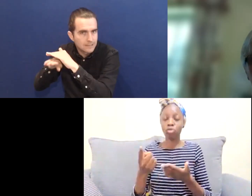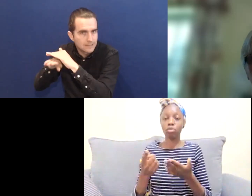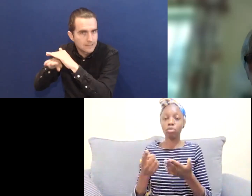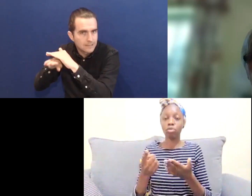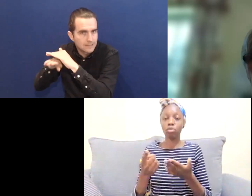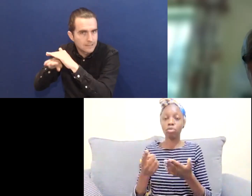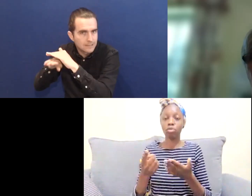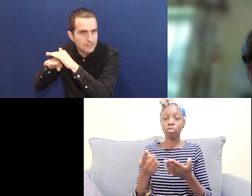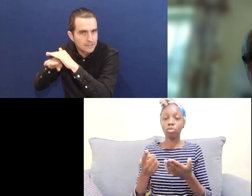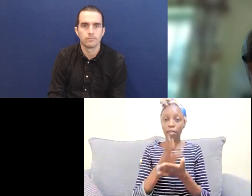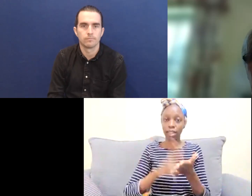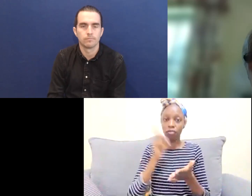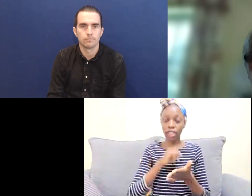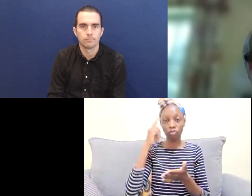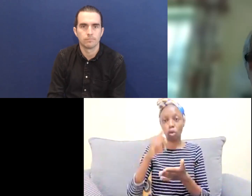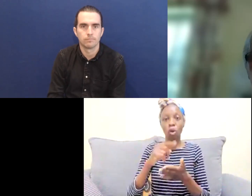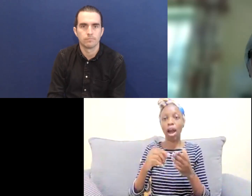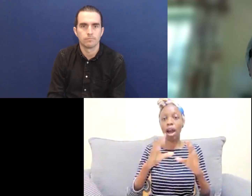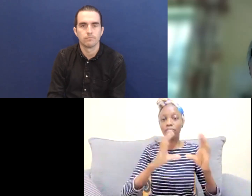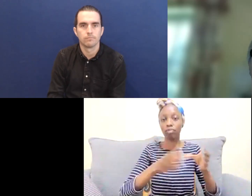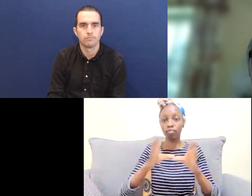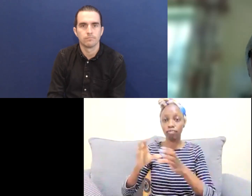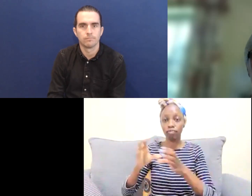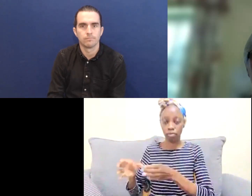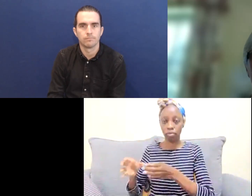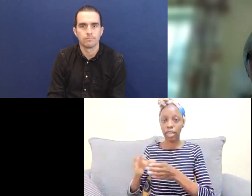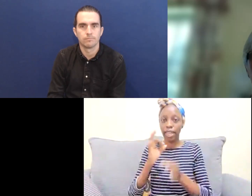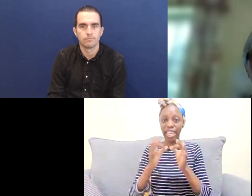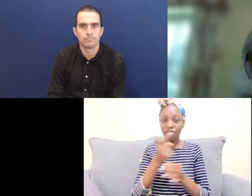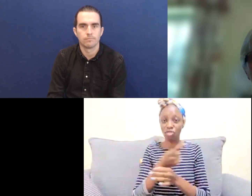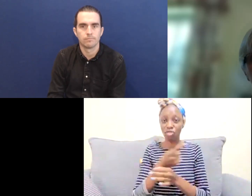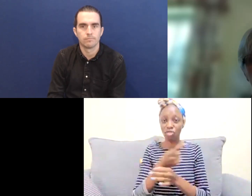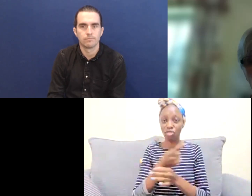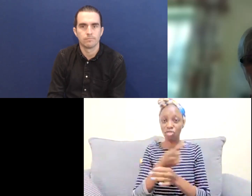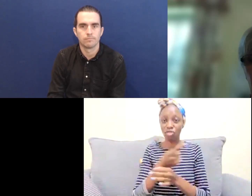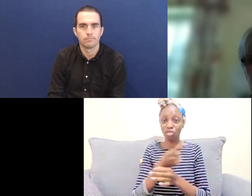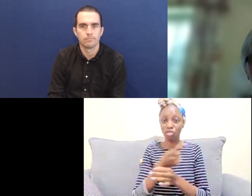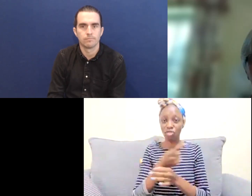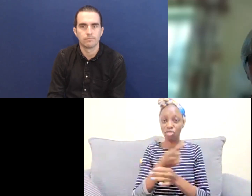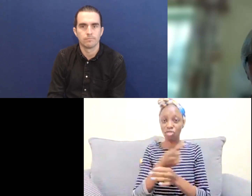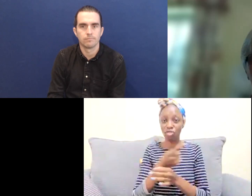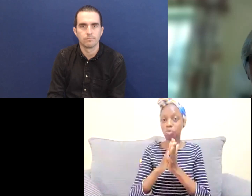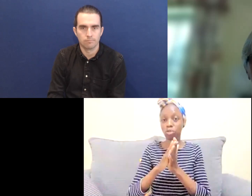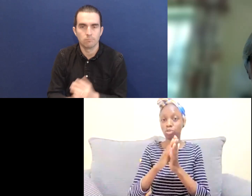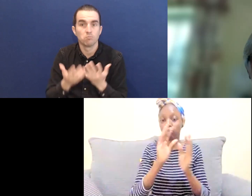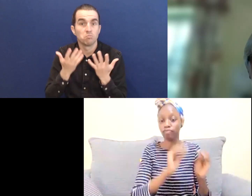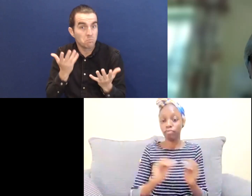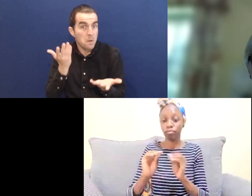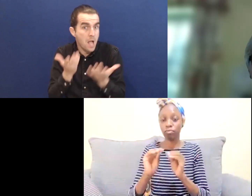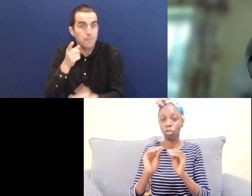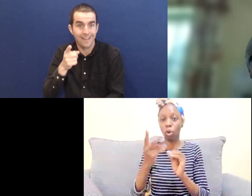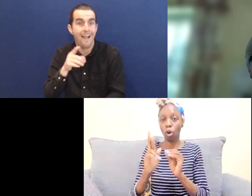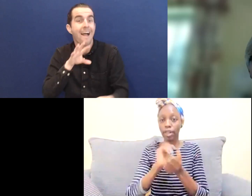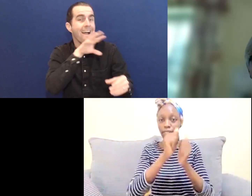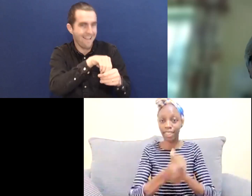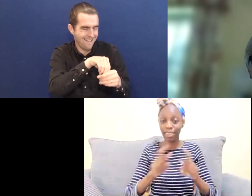already for one of the breakout rooms, but in case you've changed your mind or you want to join another breakout room, may